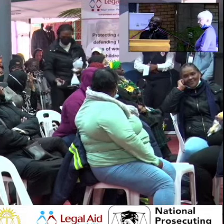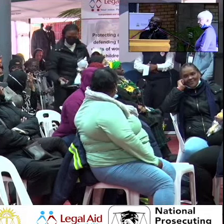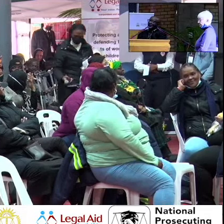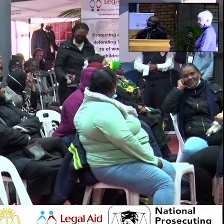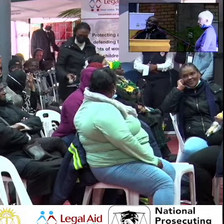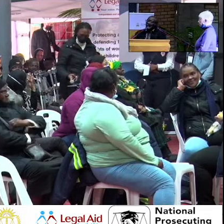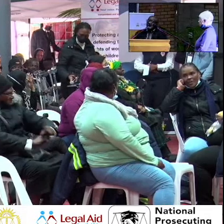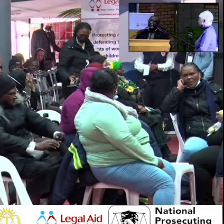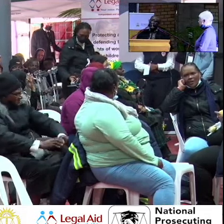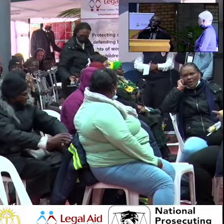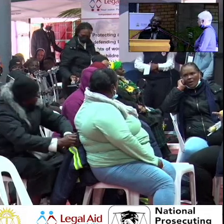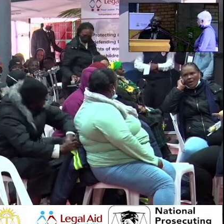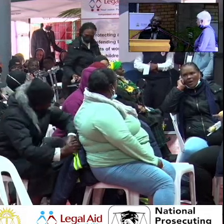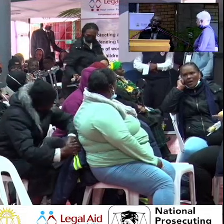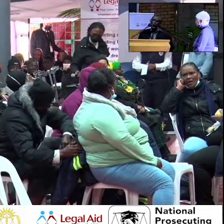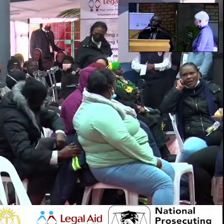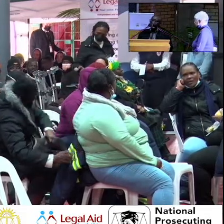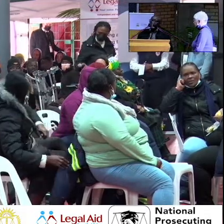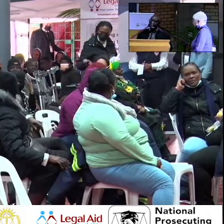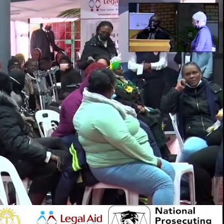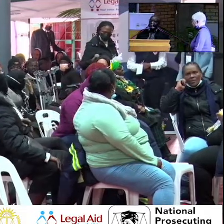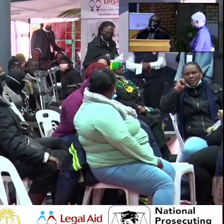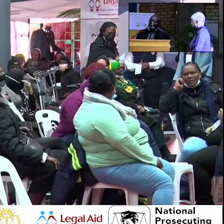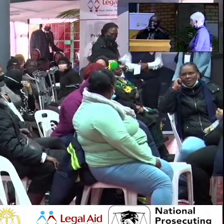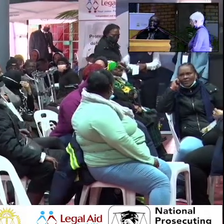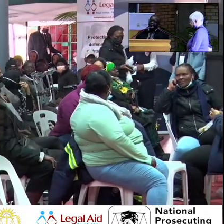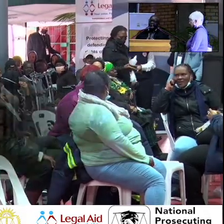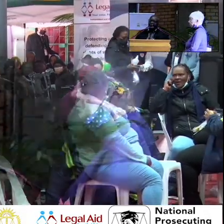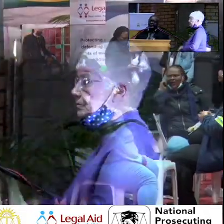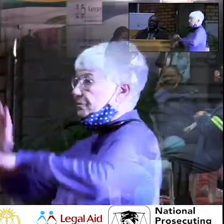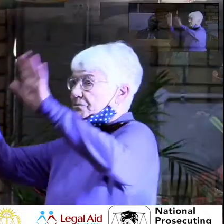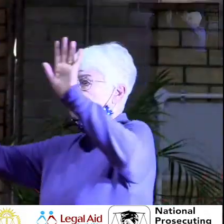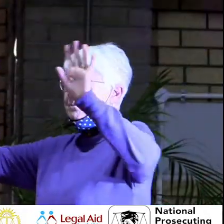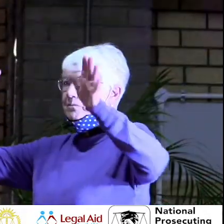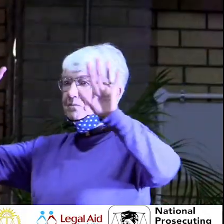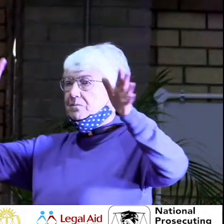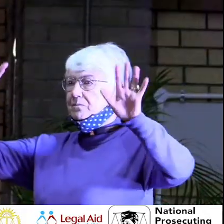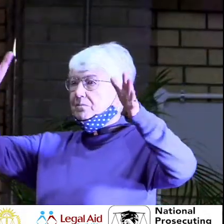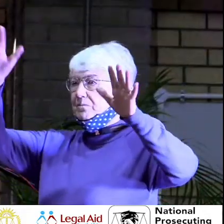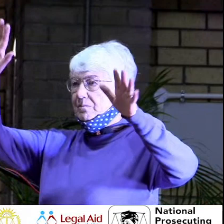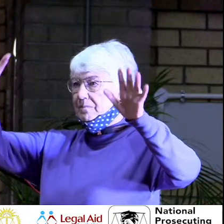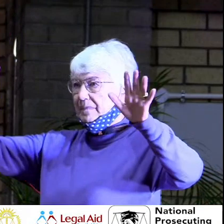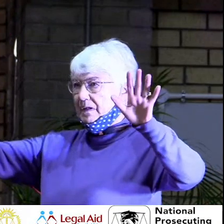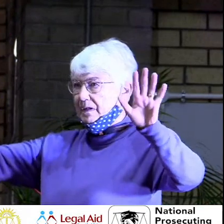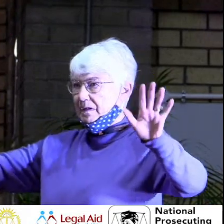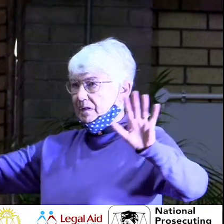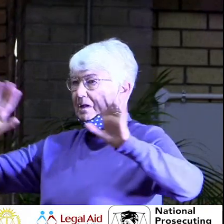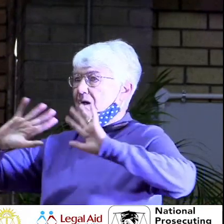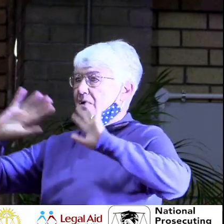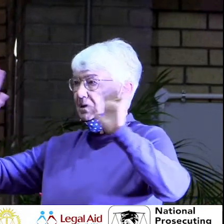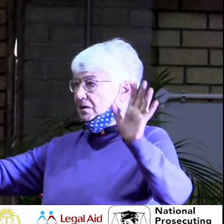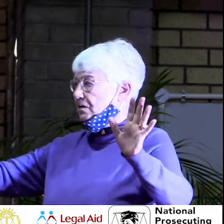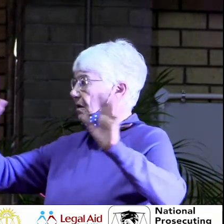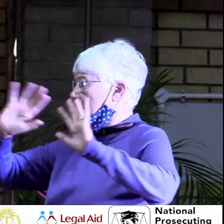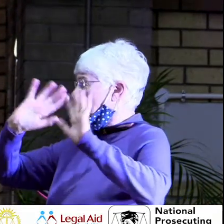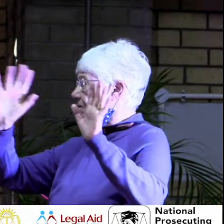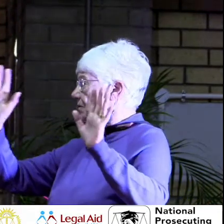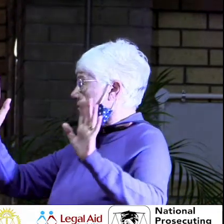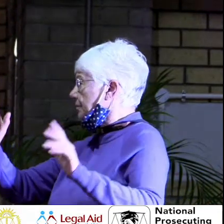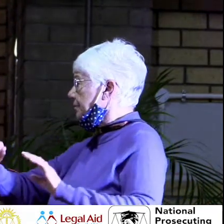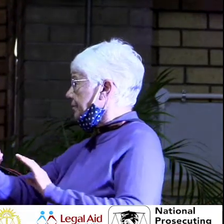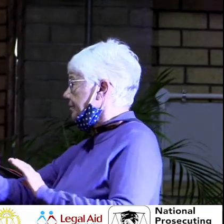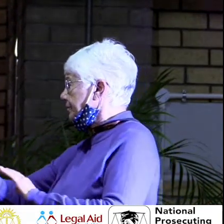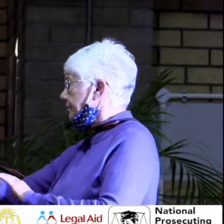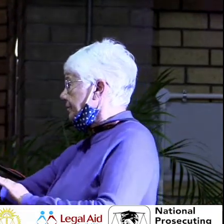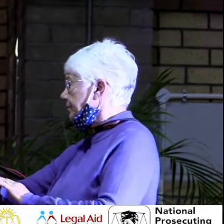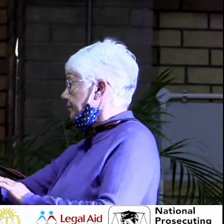Okay. So members of the community, I'm pleading with you. Ukuthi